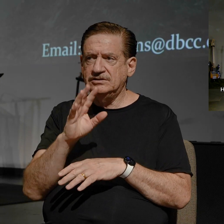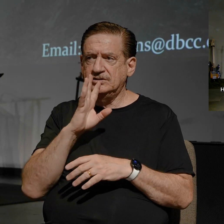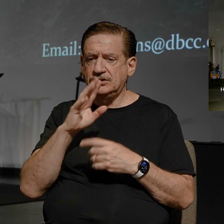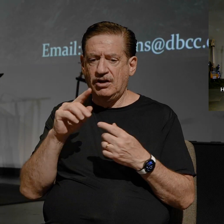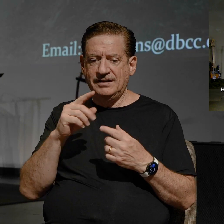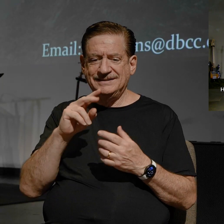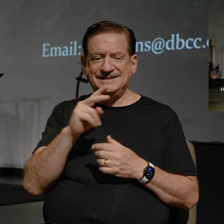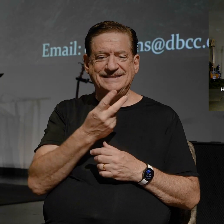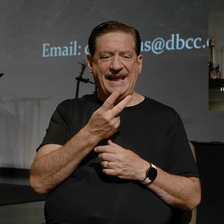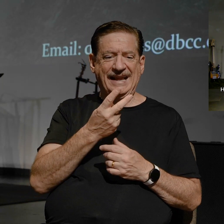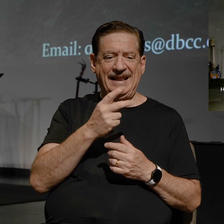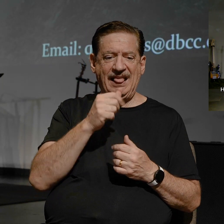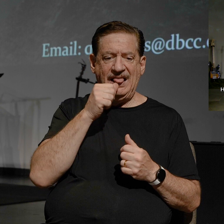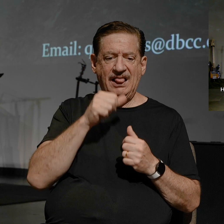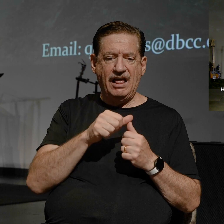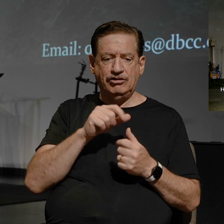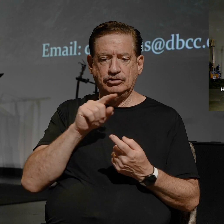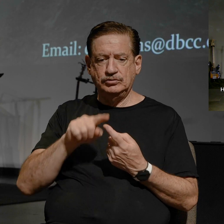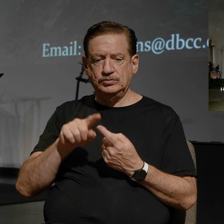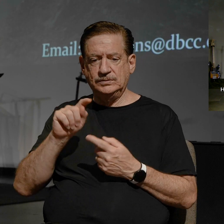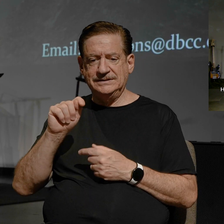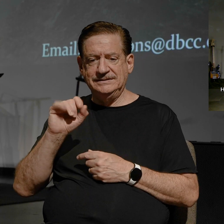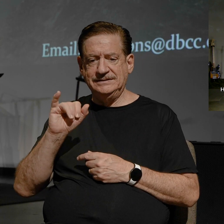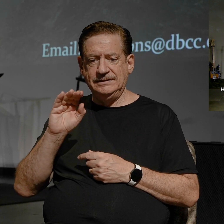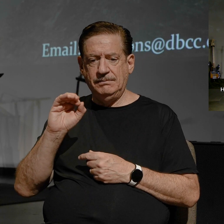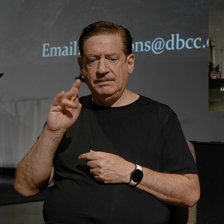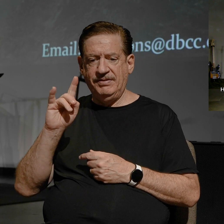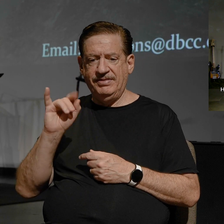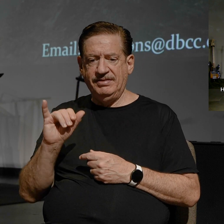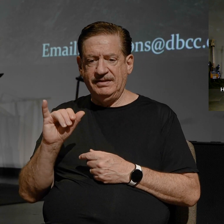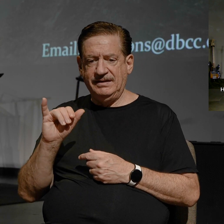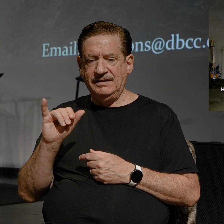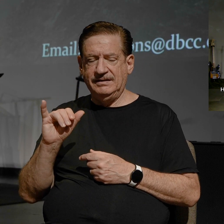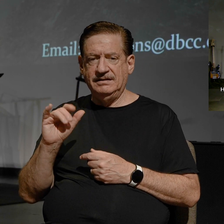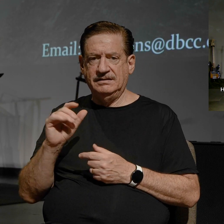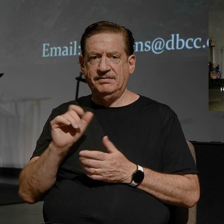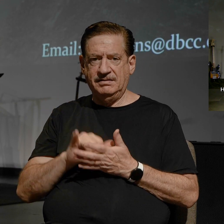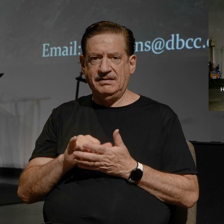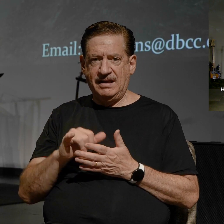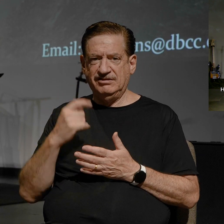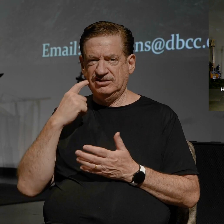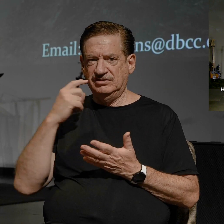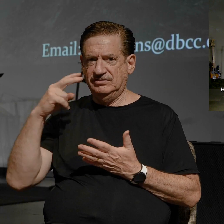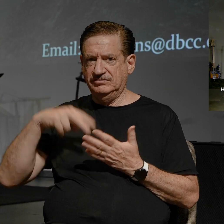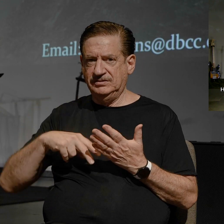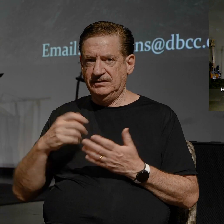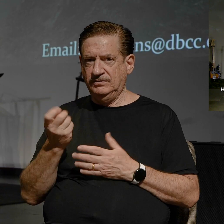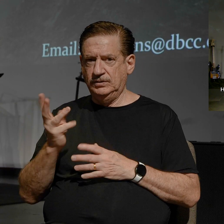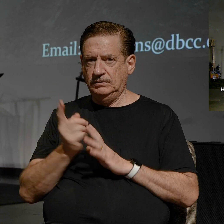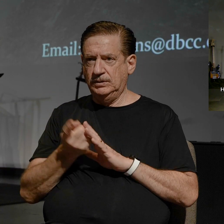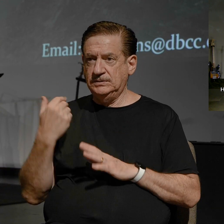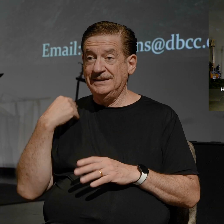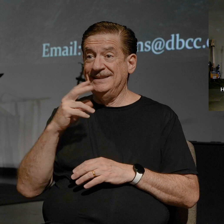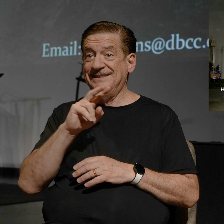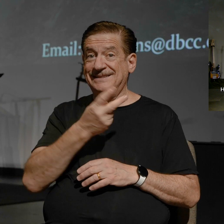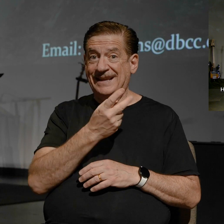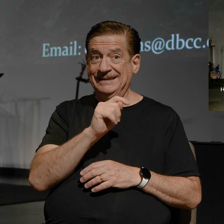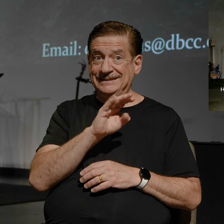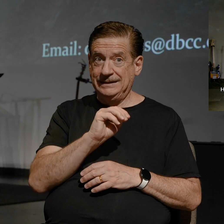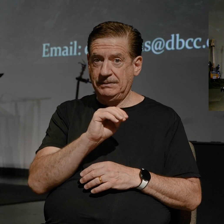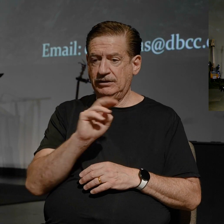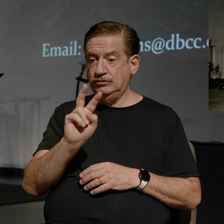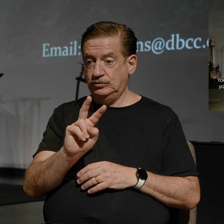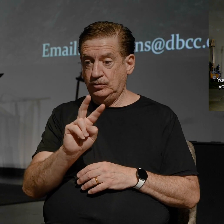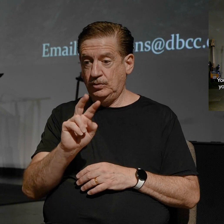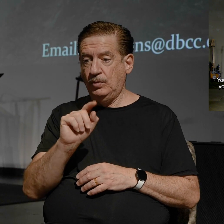to Timothy, the passage that Rachel just read for us a couple moments ago. 2 Timothy 2, verses 1 and 2. If you have